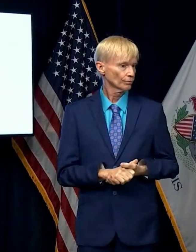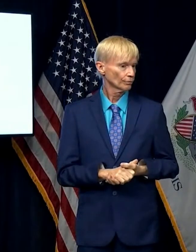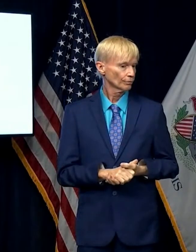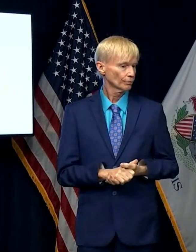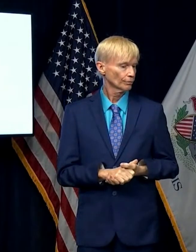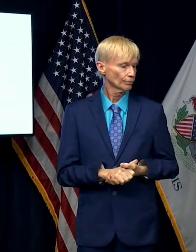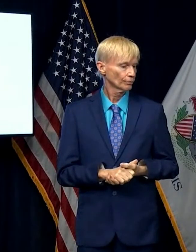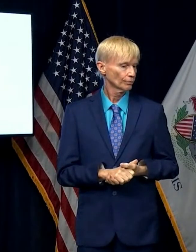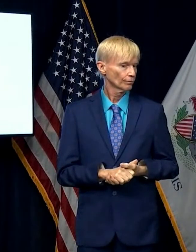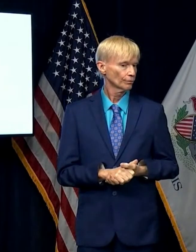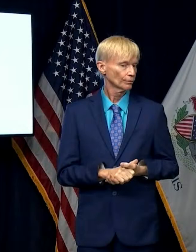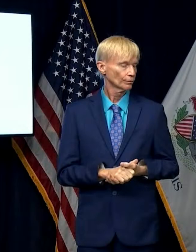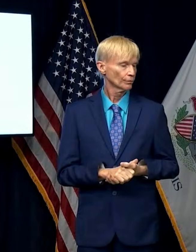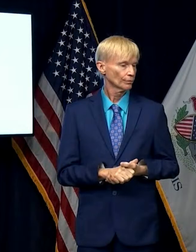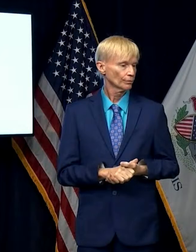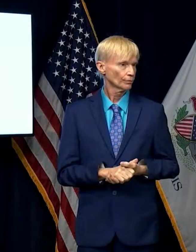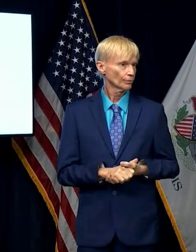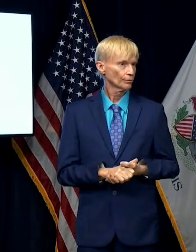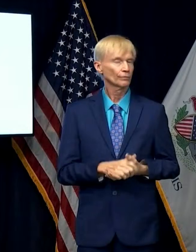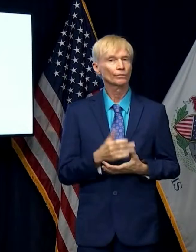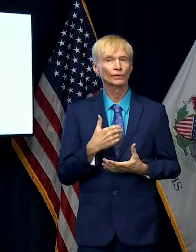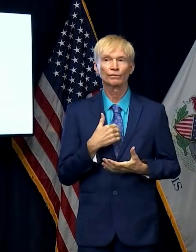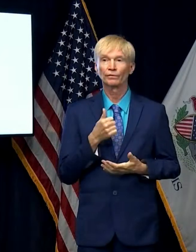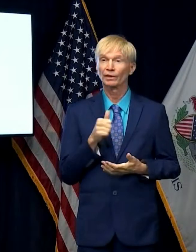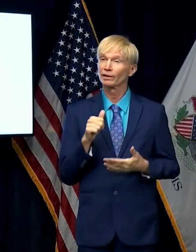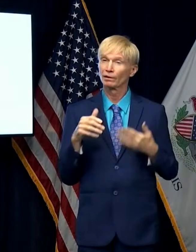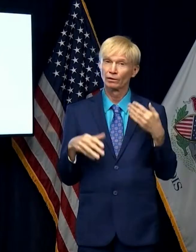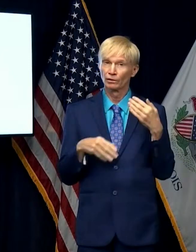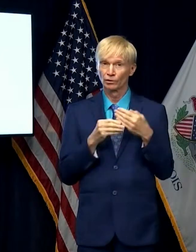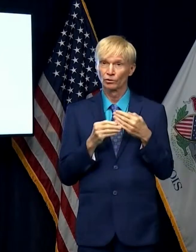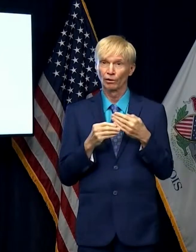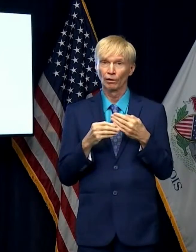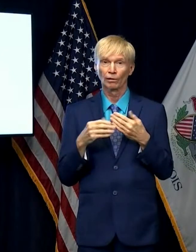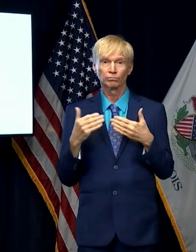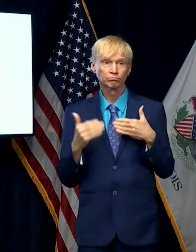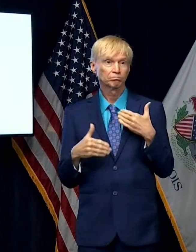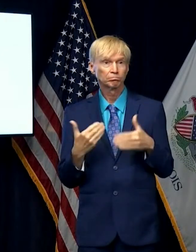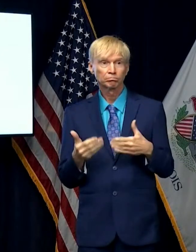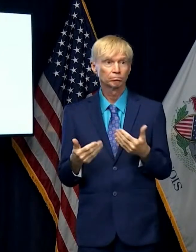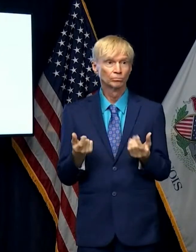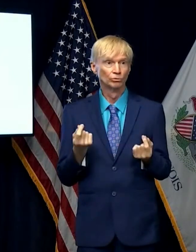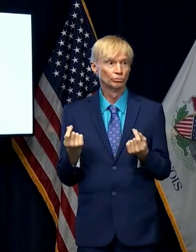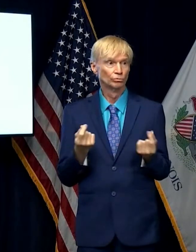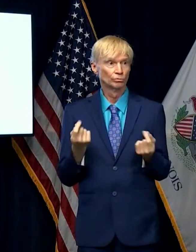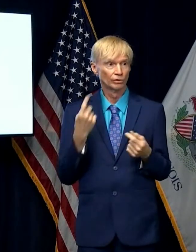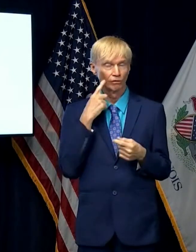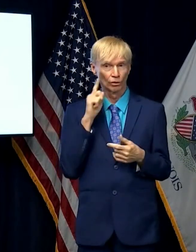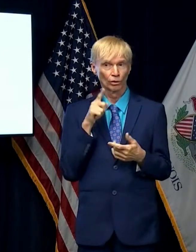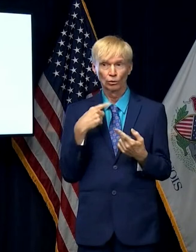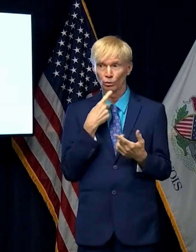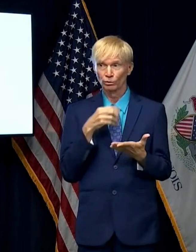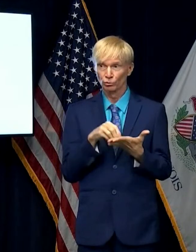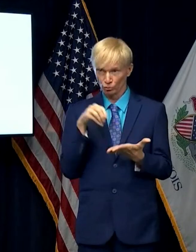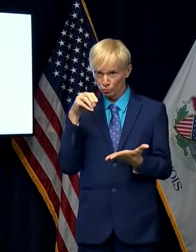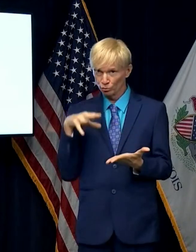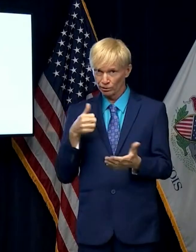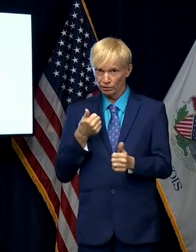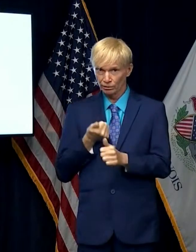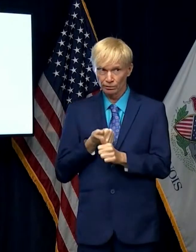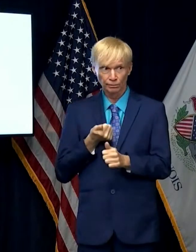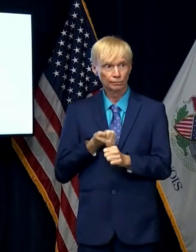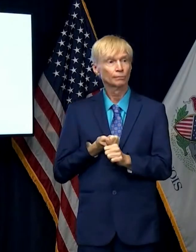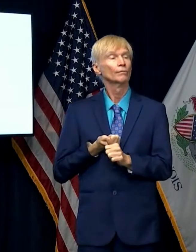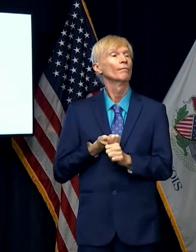Is there any additional steps that will be taken for students that are